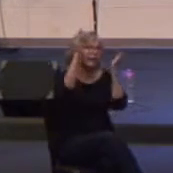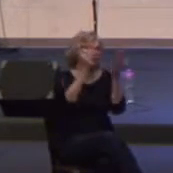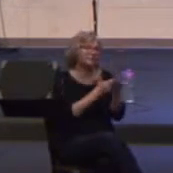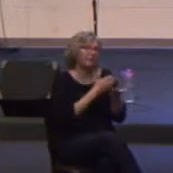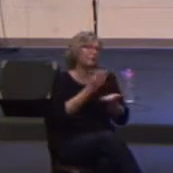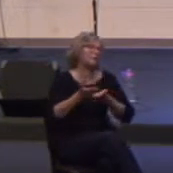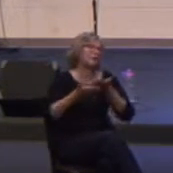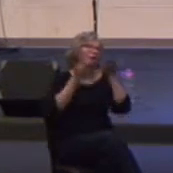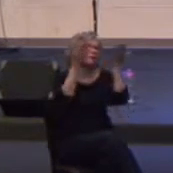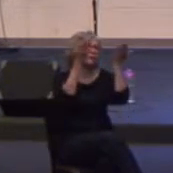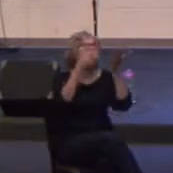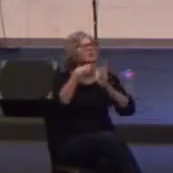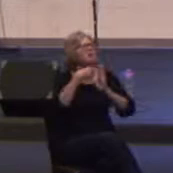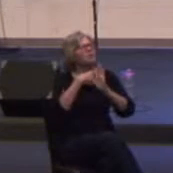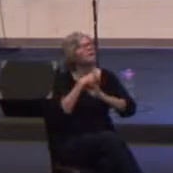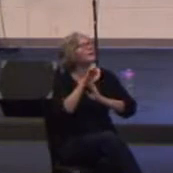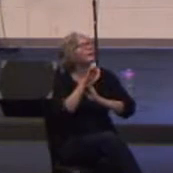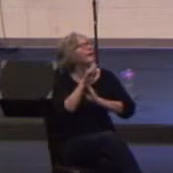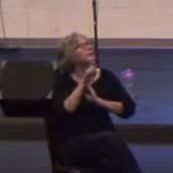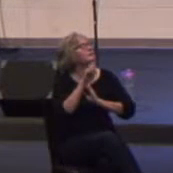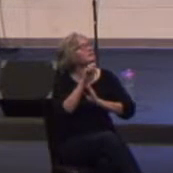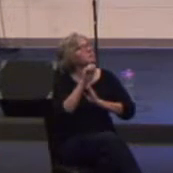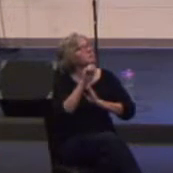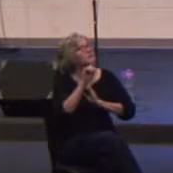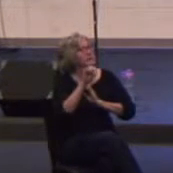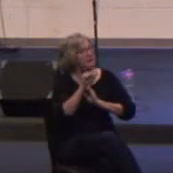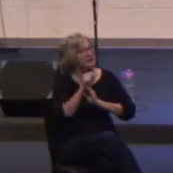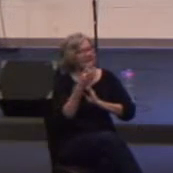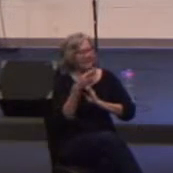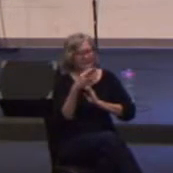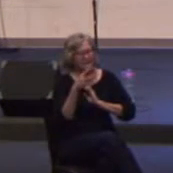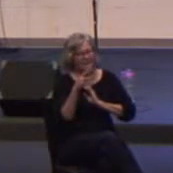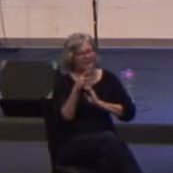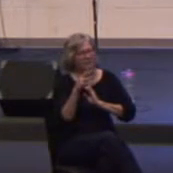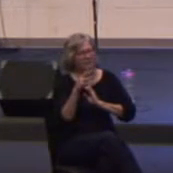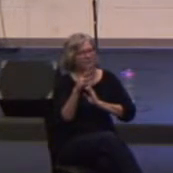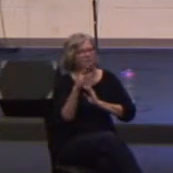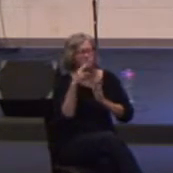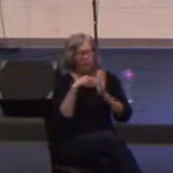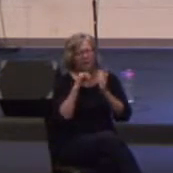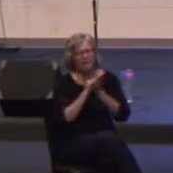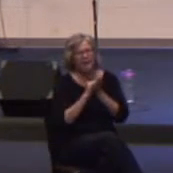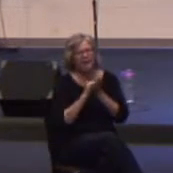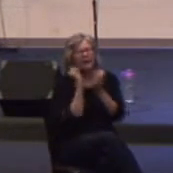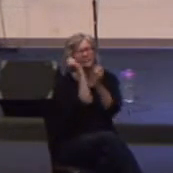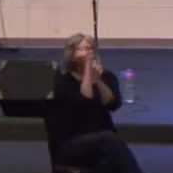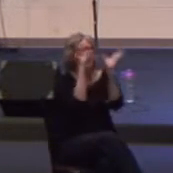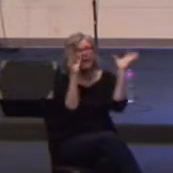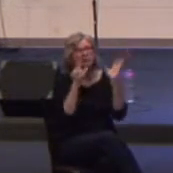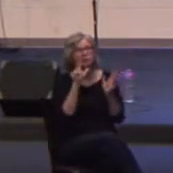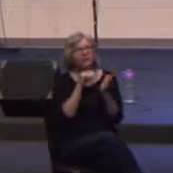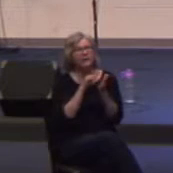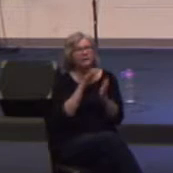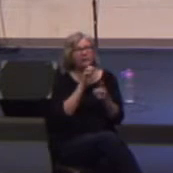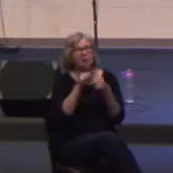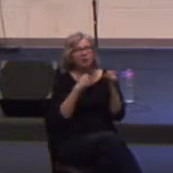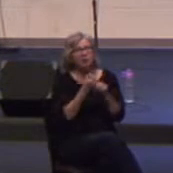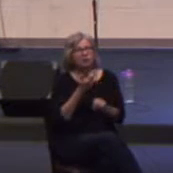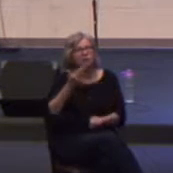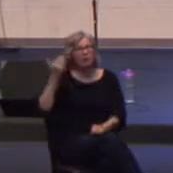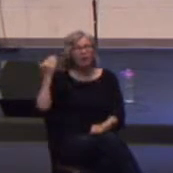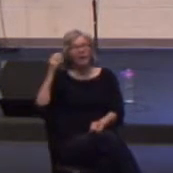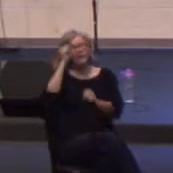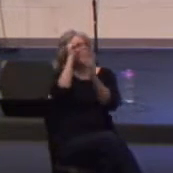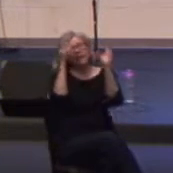15, and here's what I want you to do. I want you to imagine this is 3,500 years ago. Imagine you're